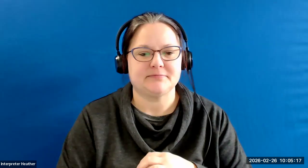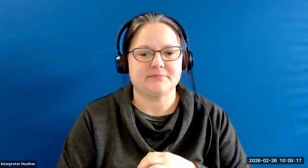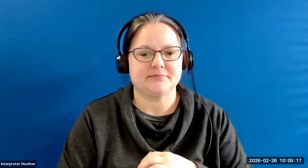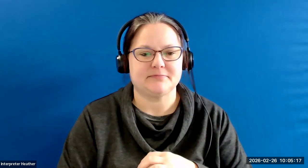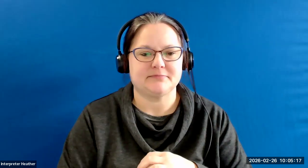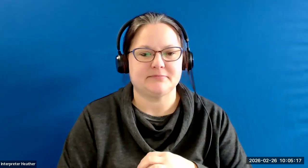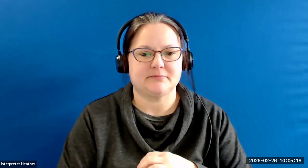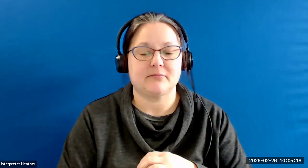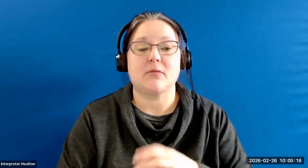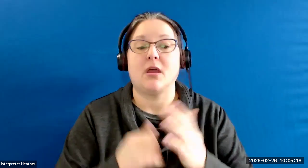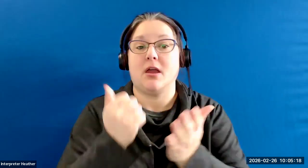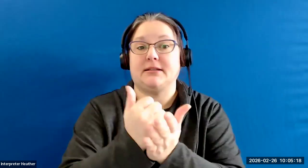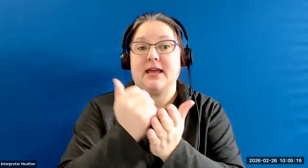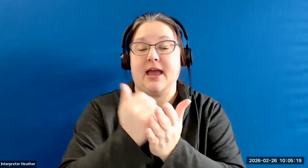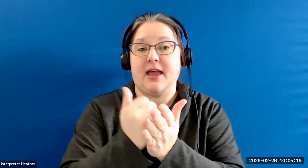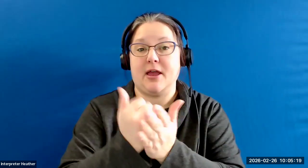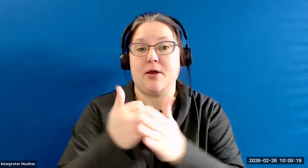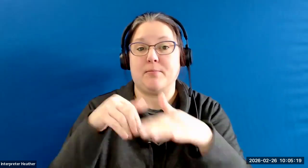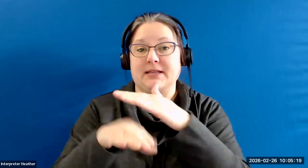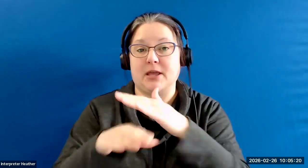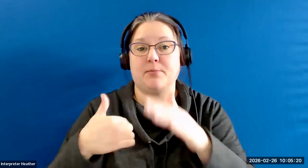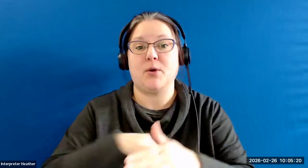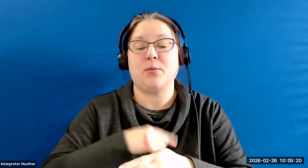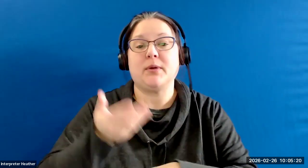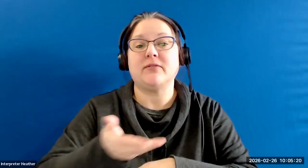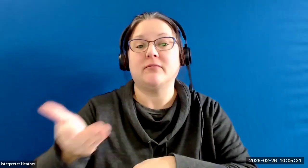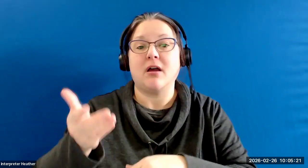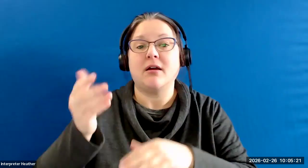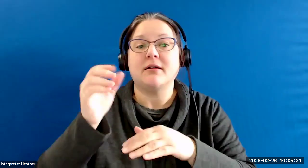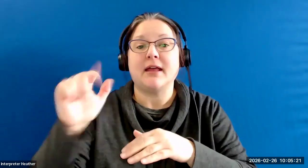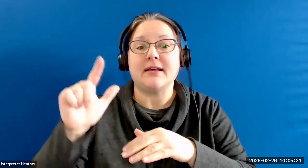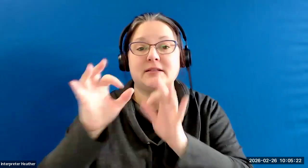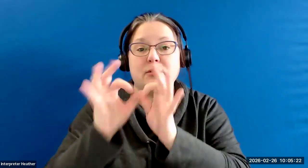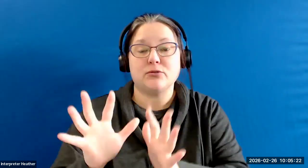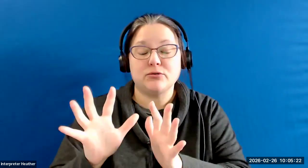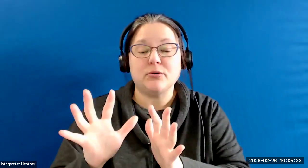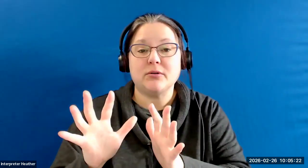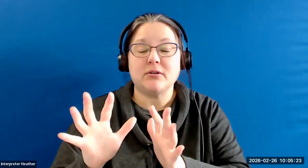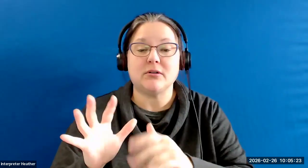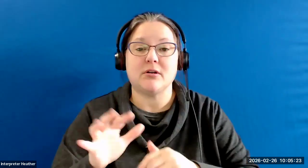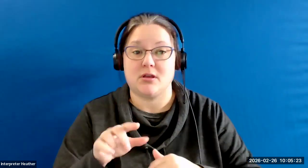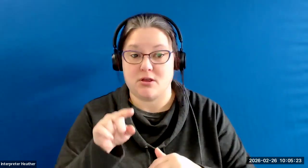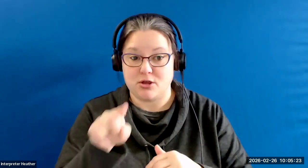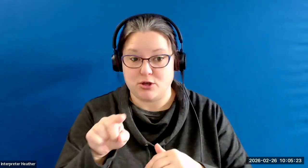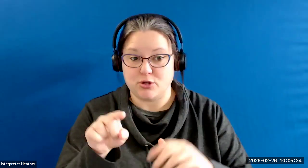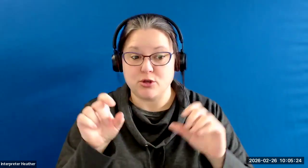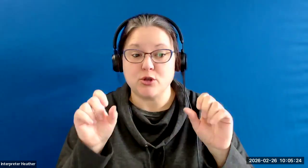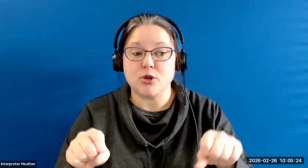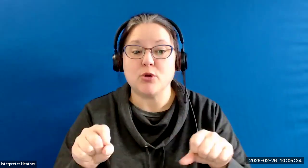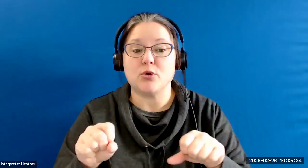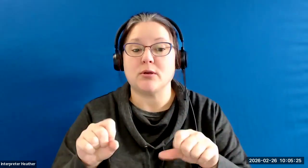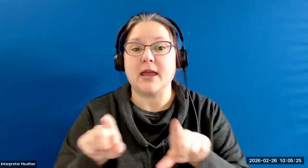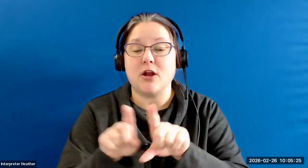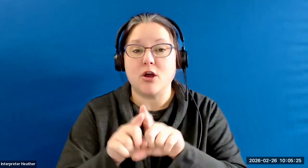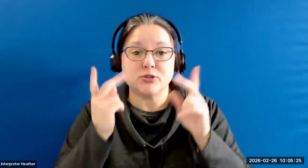In order to increase accessibility, we've employed ASL, and you can also activate a